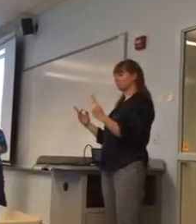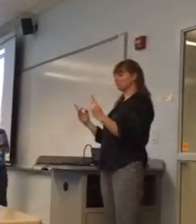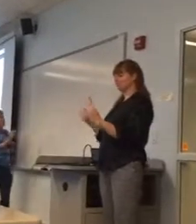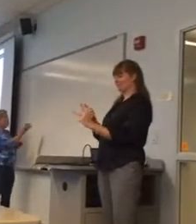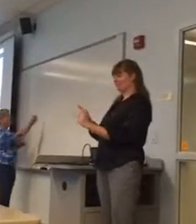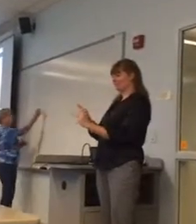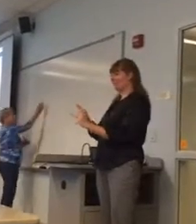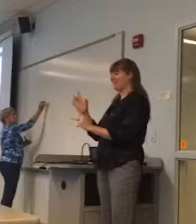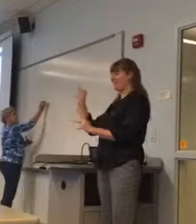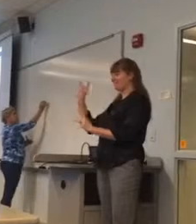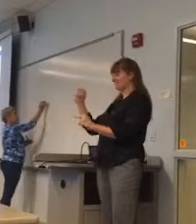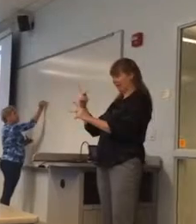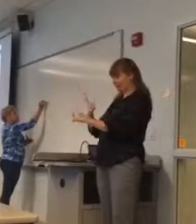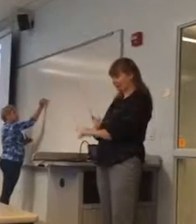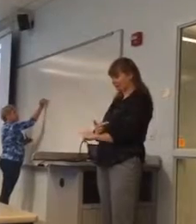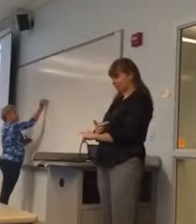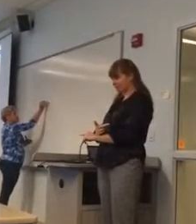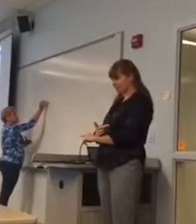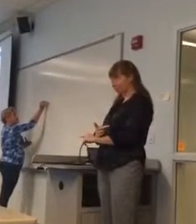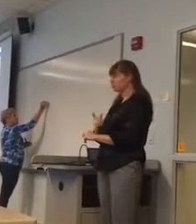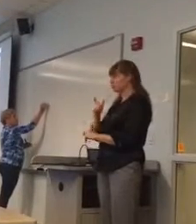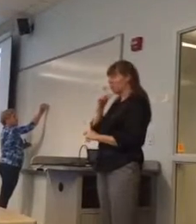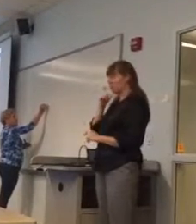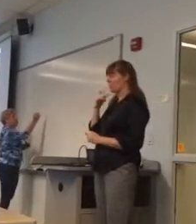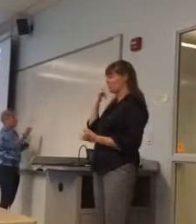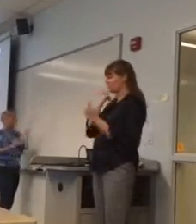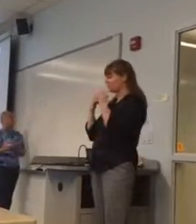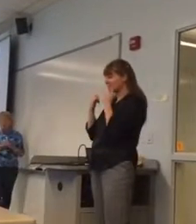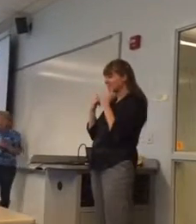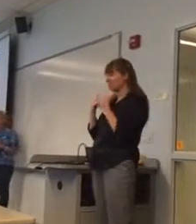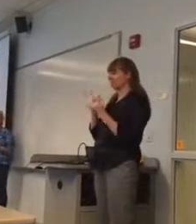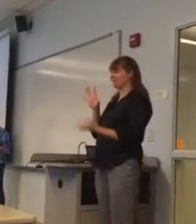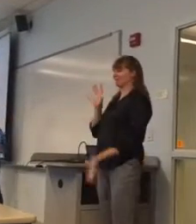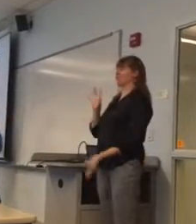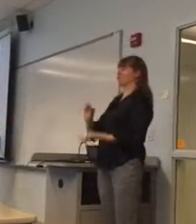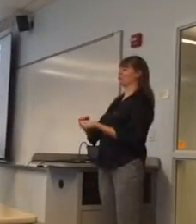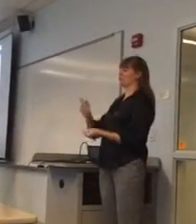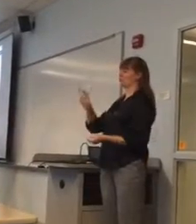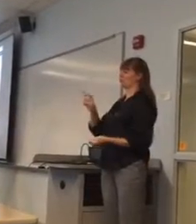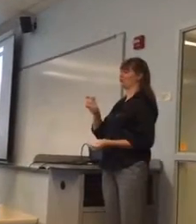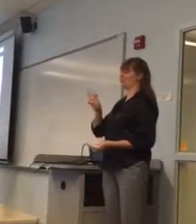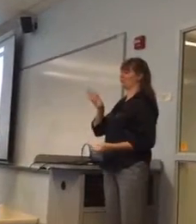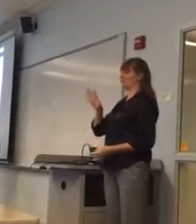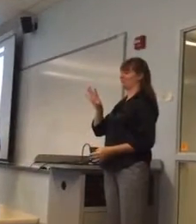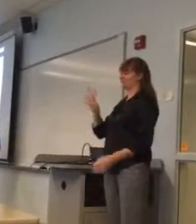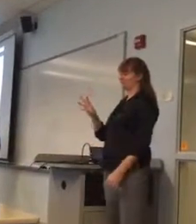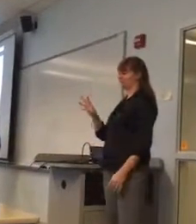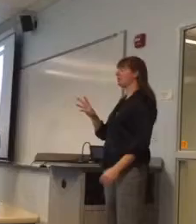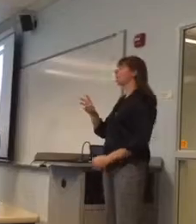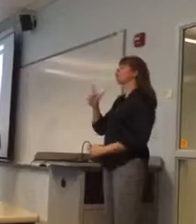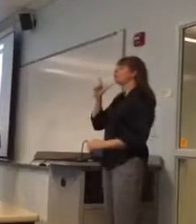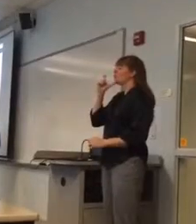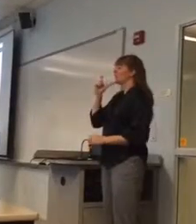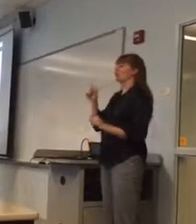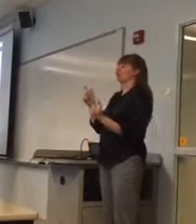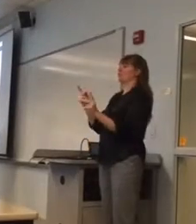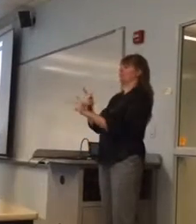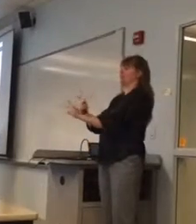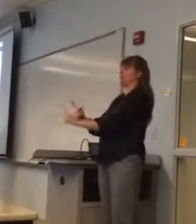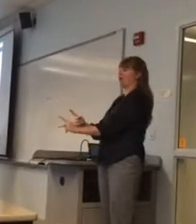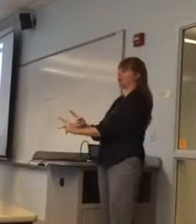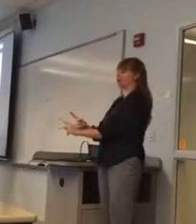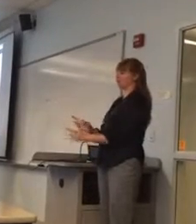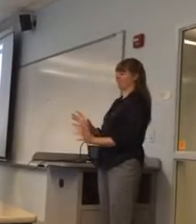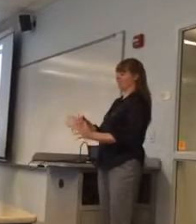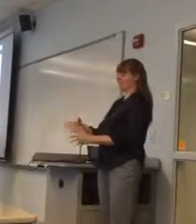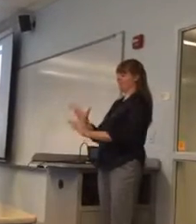mistake because it is 256. But you don't need to multiply it out. You can simply leave it 2 to the